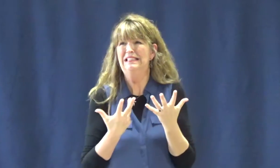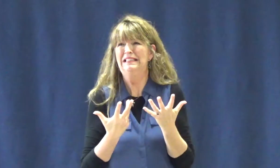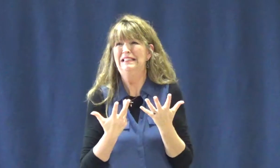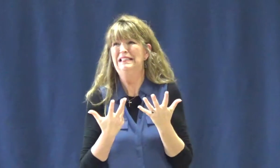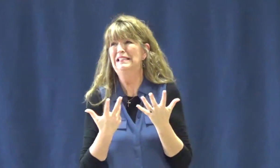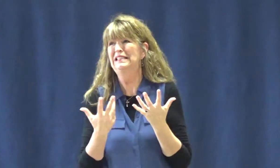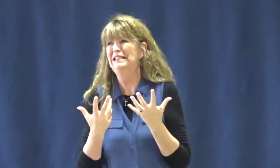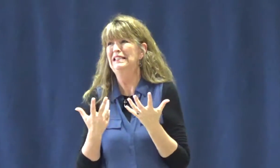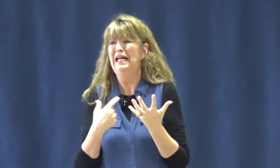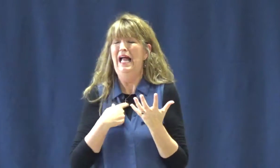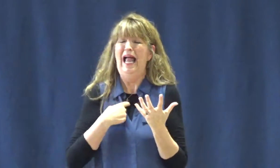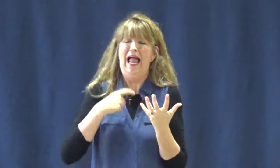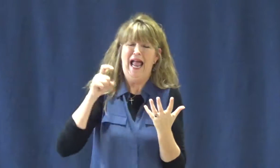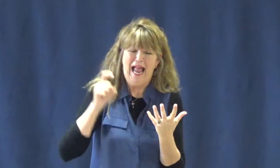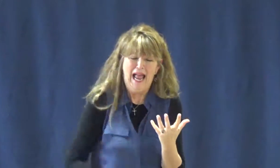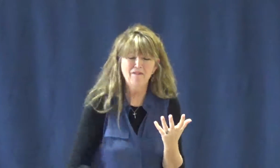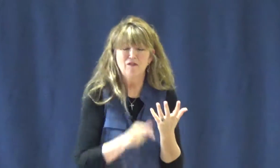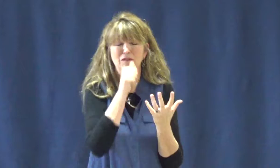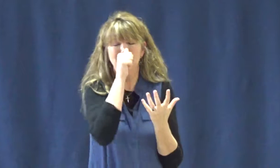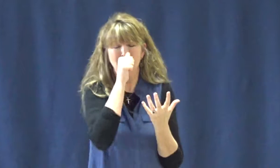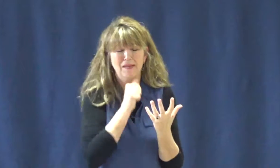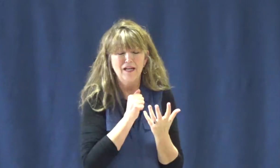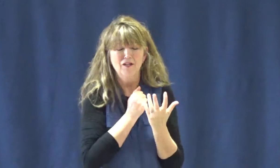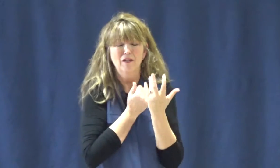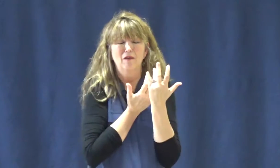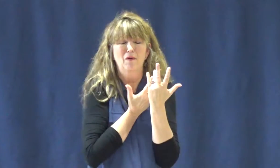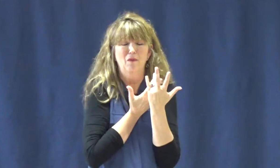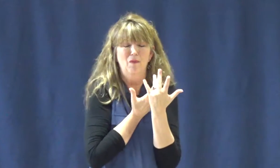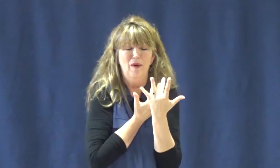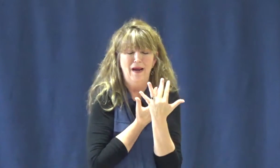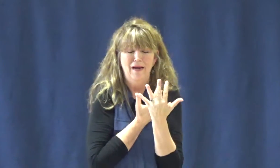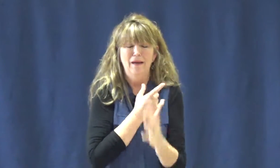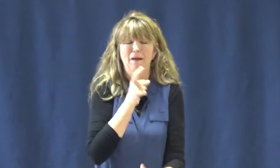So all these words mean I have to wait.